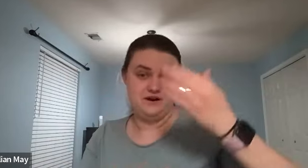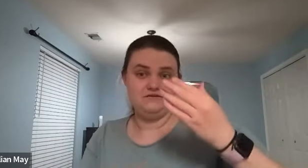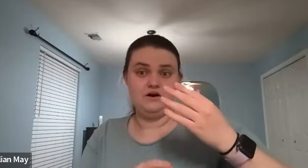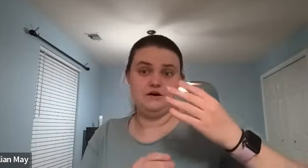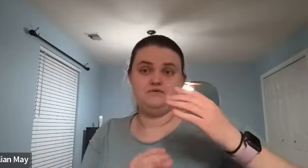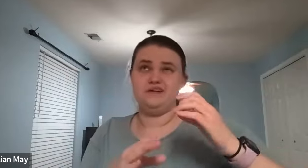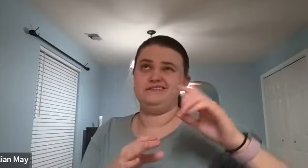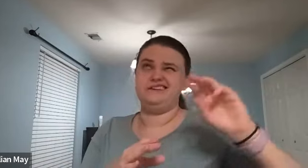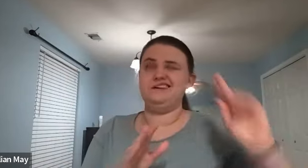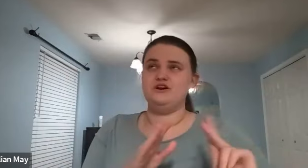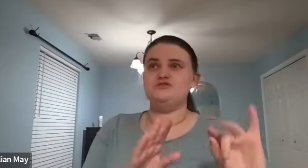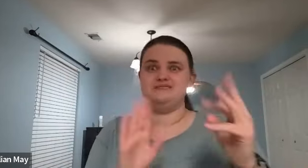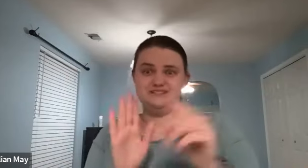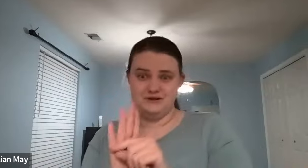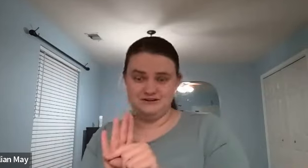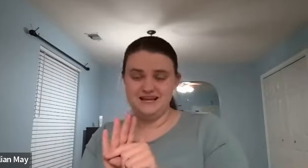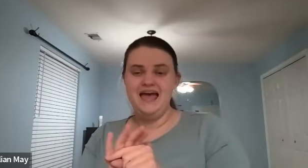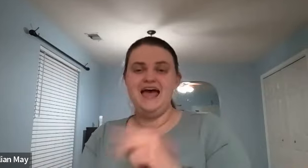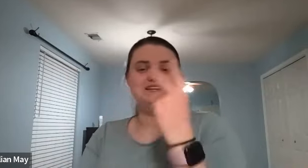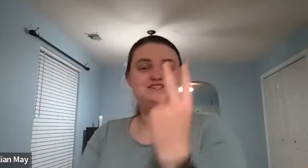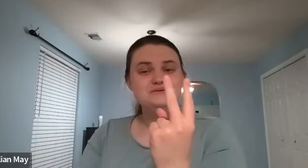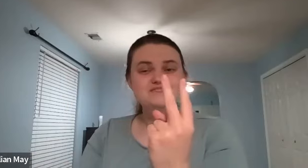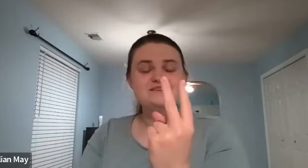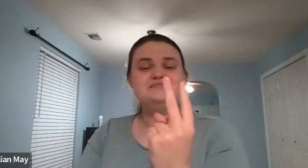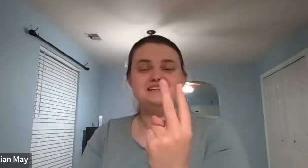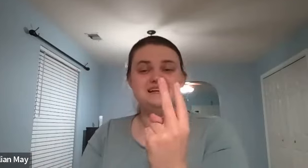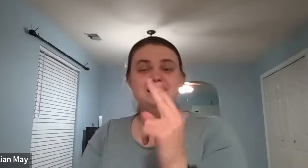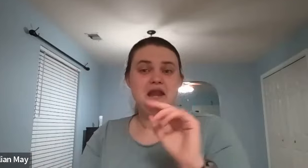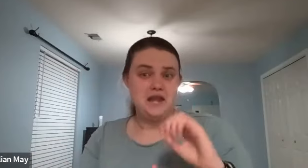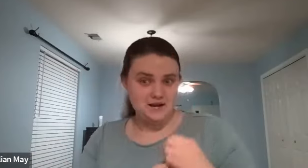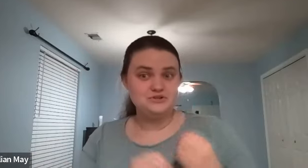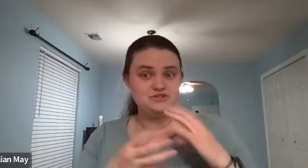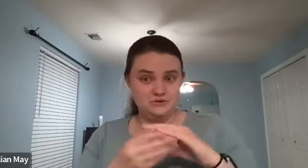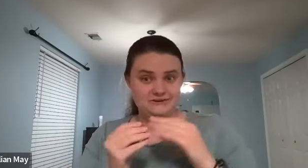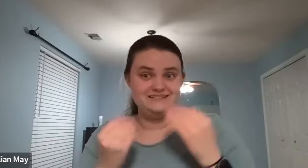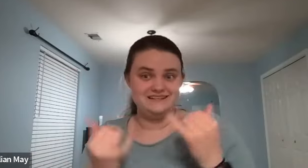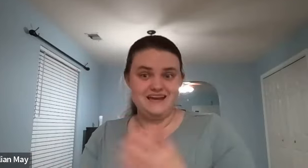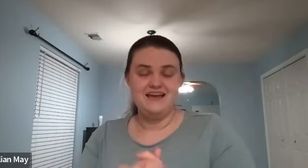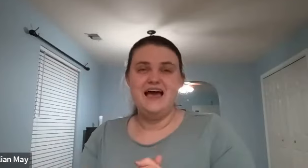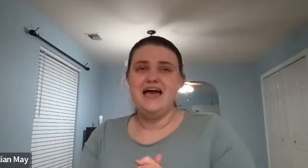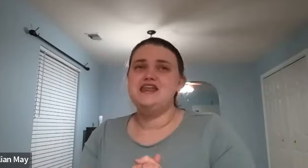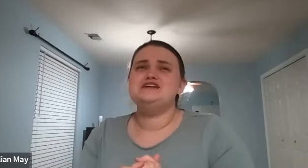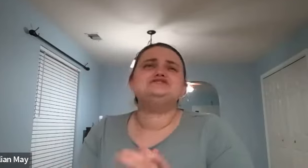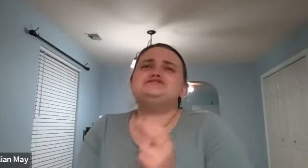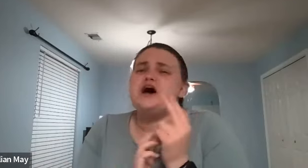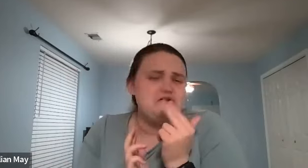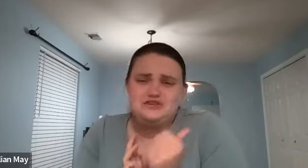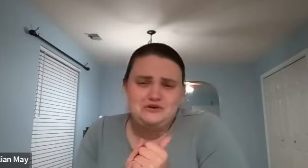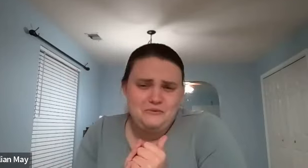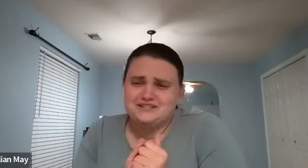of like the kindergarten through 6th graders. And 2 of them did number stories today. And it's so cute. Watch,